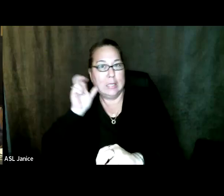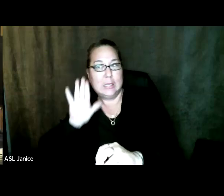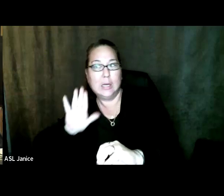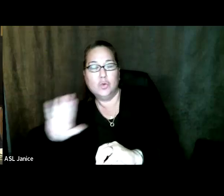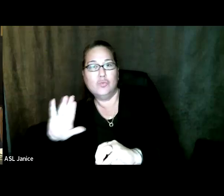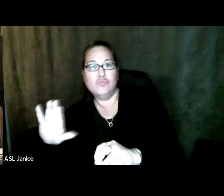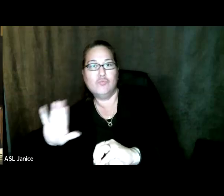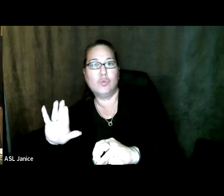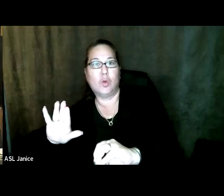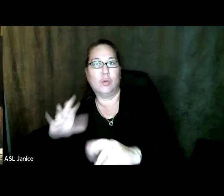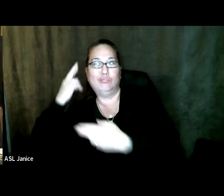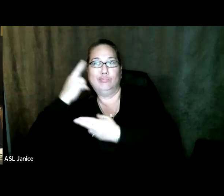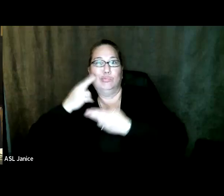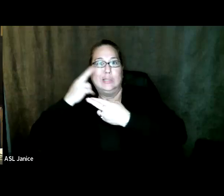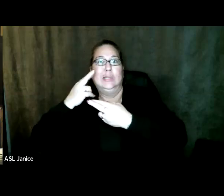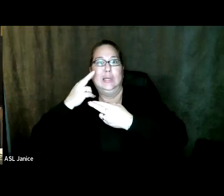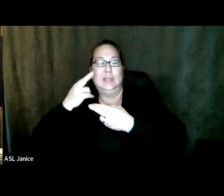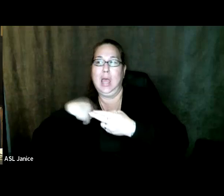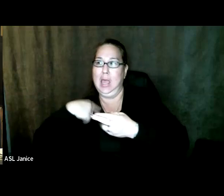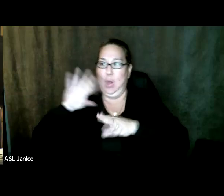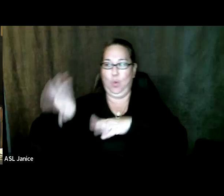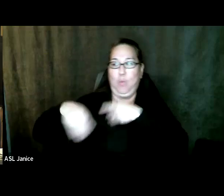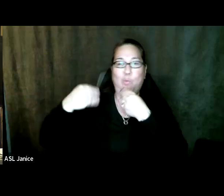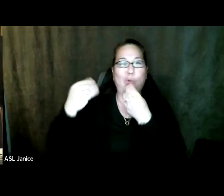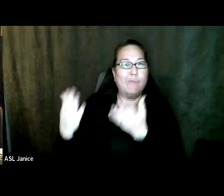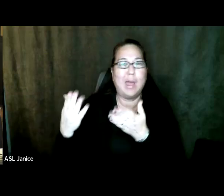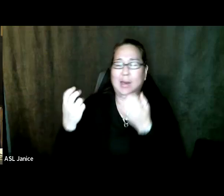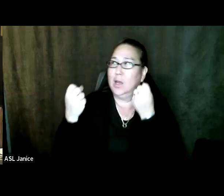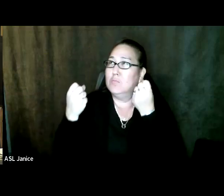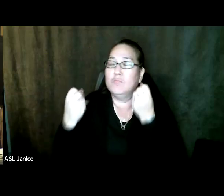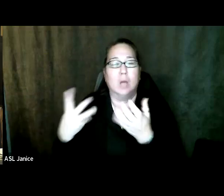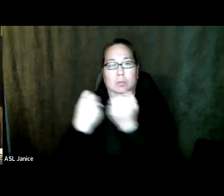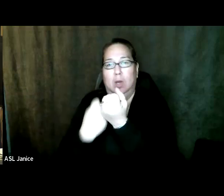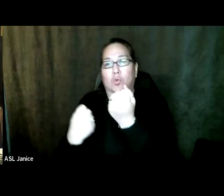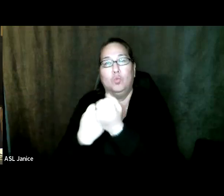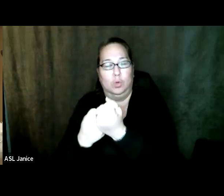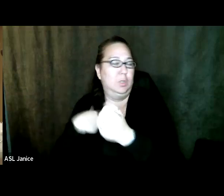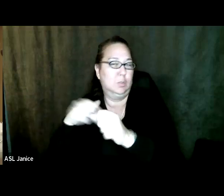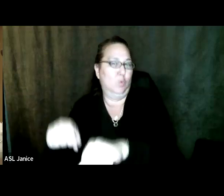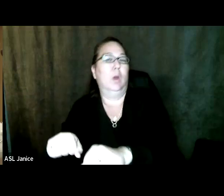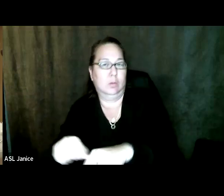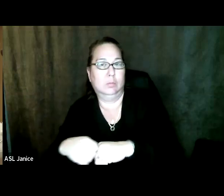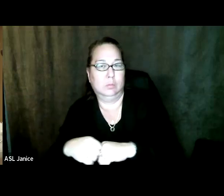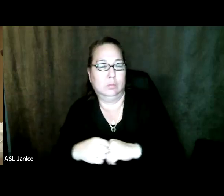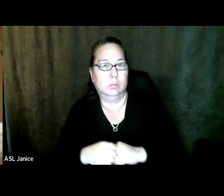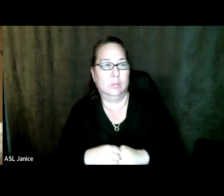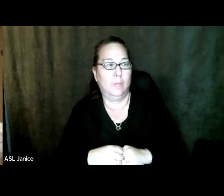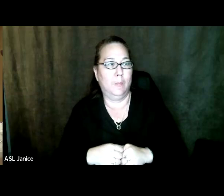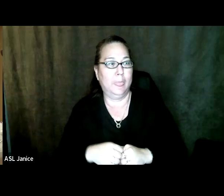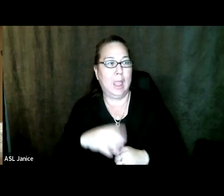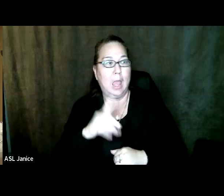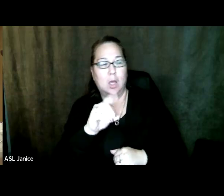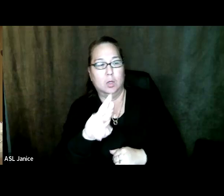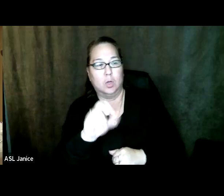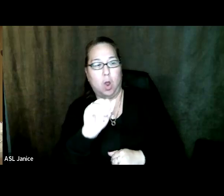our utmost to support those schools. Thank you. And so similar to that, the other slide